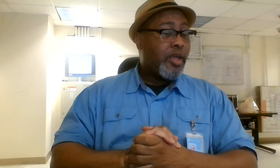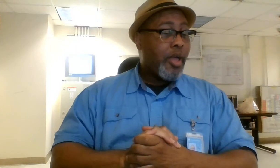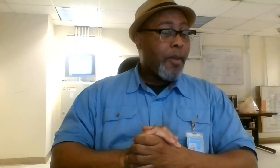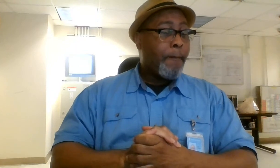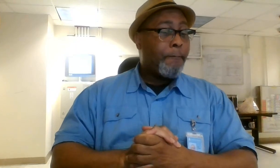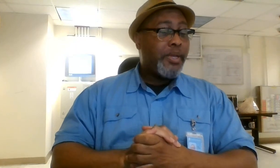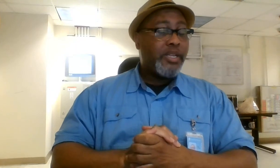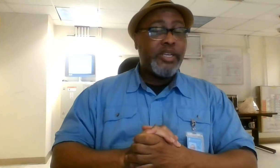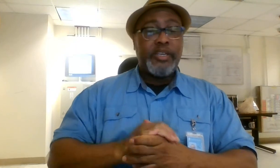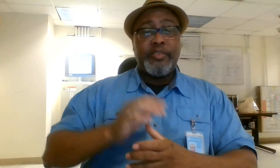Believe.